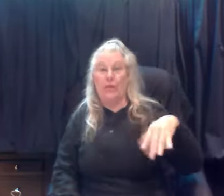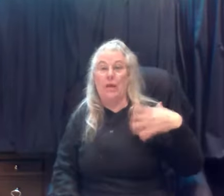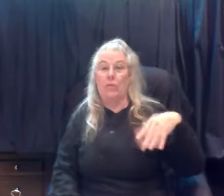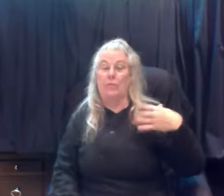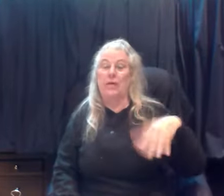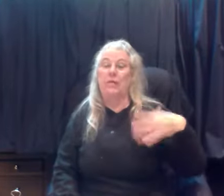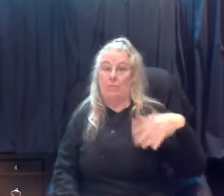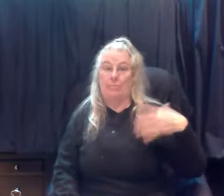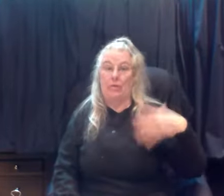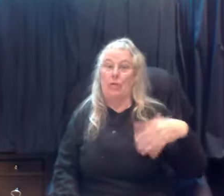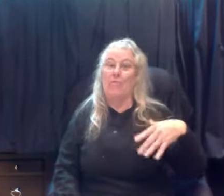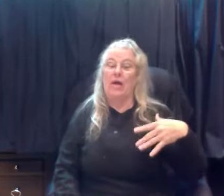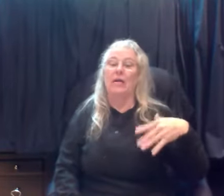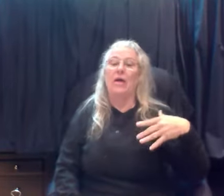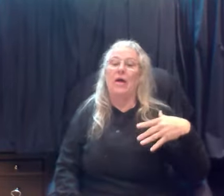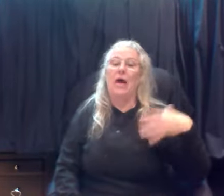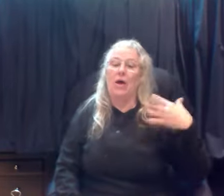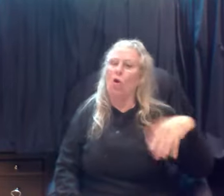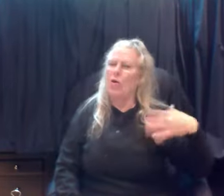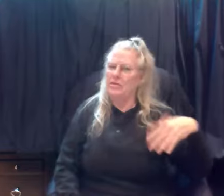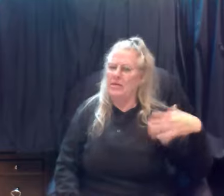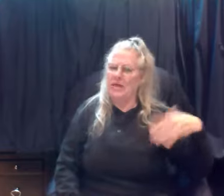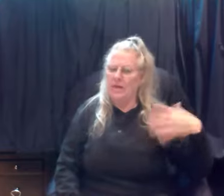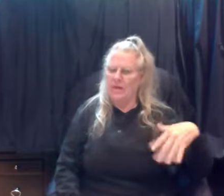It would be. You have that gloss at the end of it.